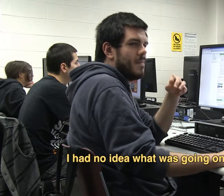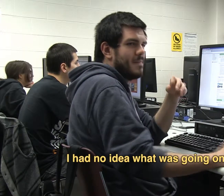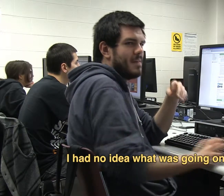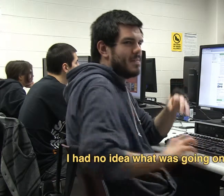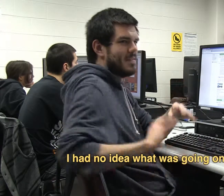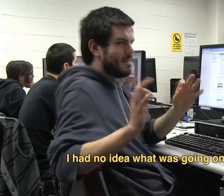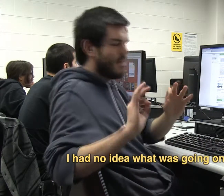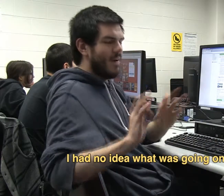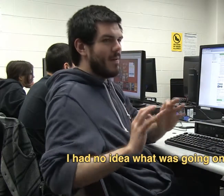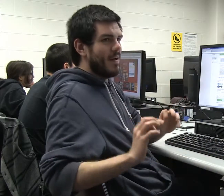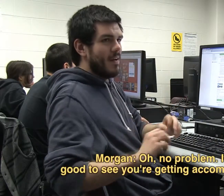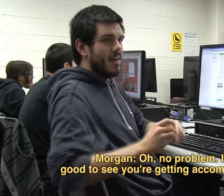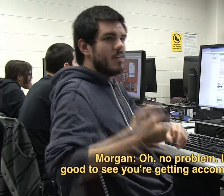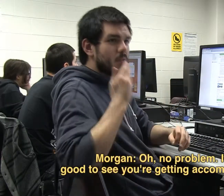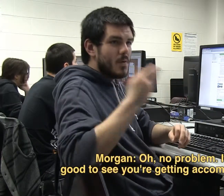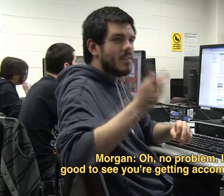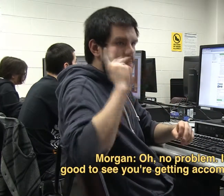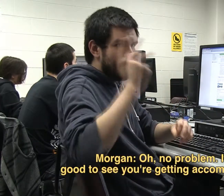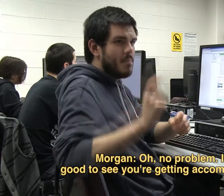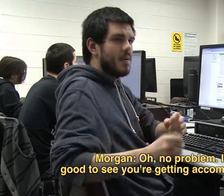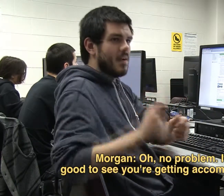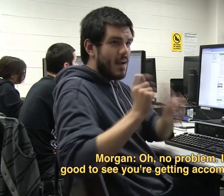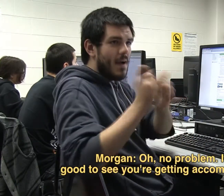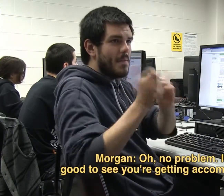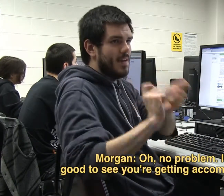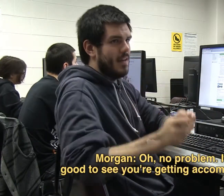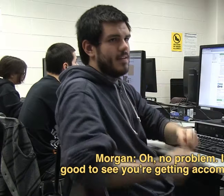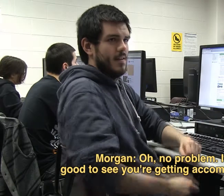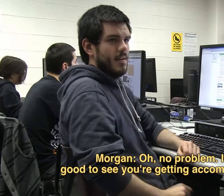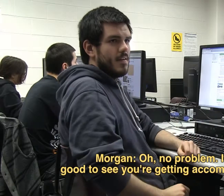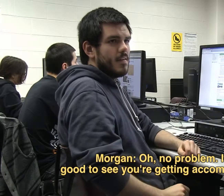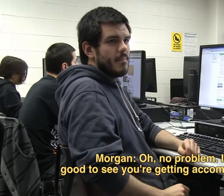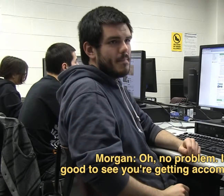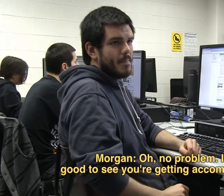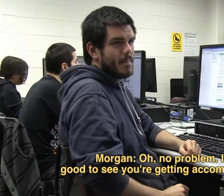here. Oh, no problem. It's good to see you're getting accommodated.